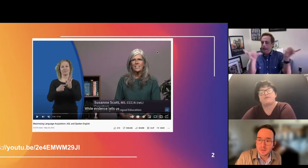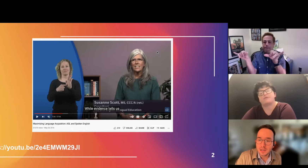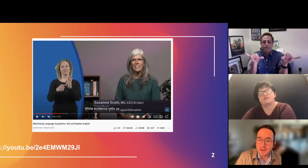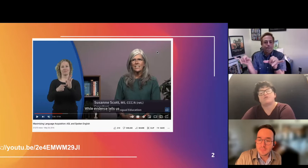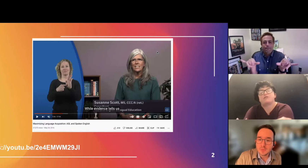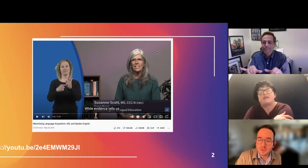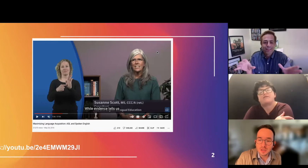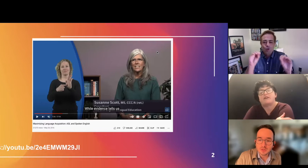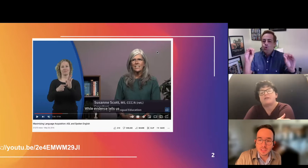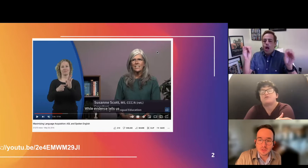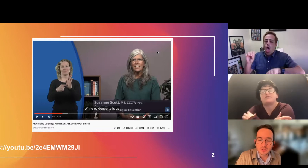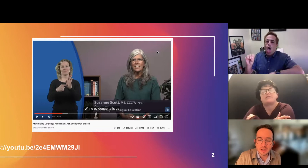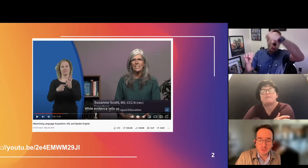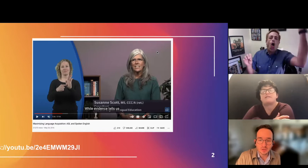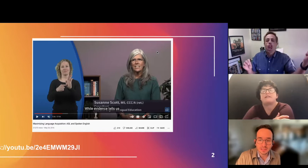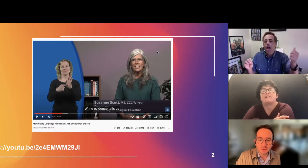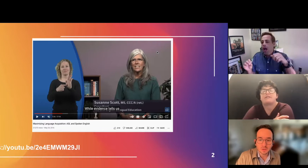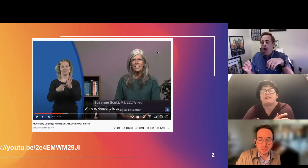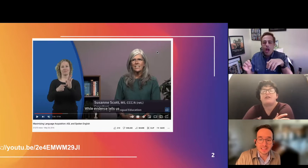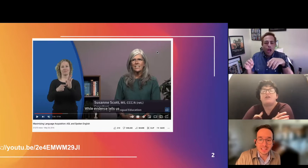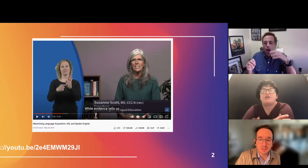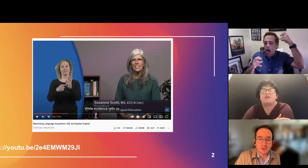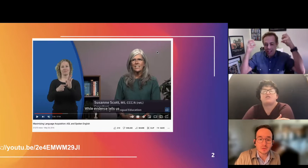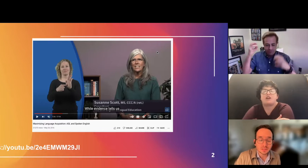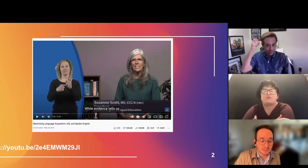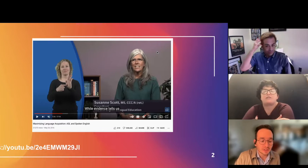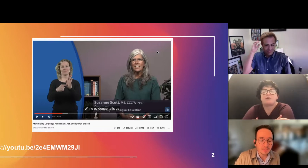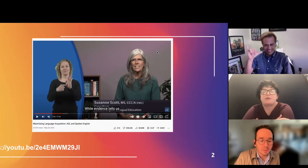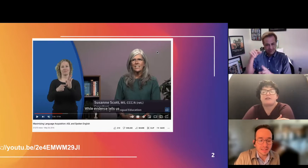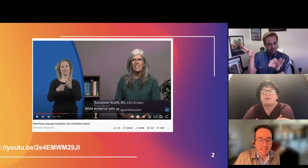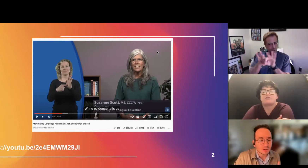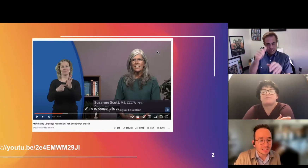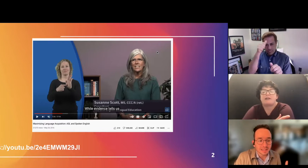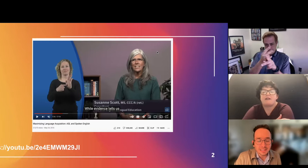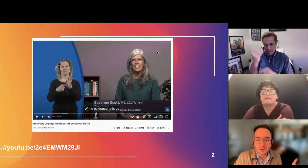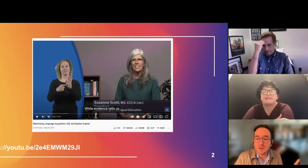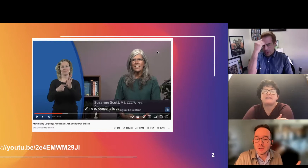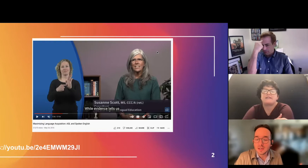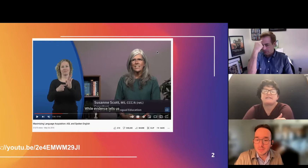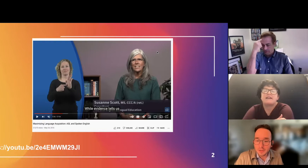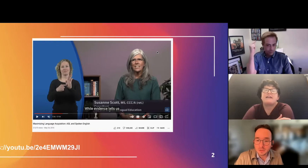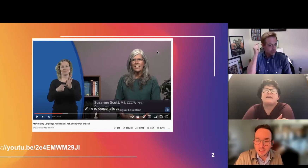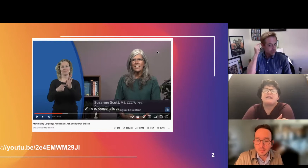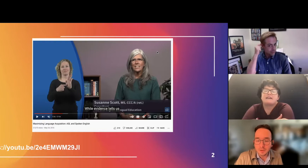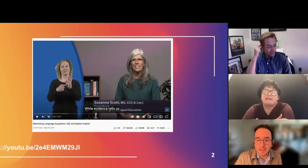deaf students have developed just the same as any hearing child with spoken language, because